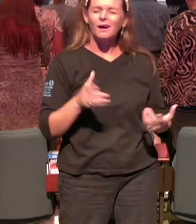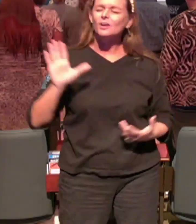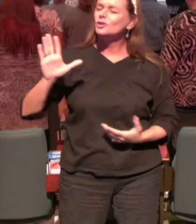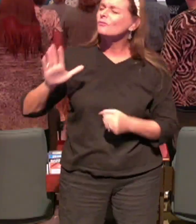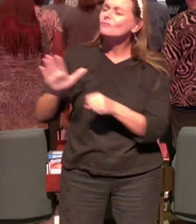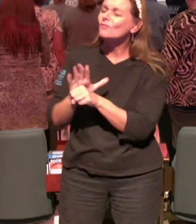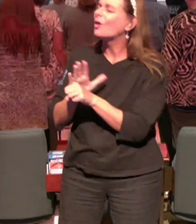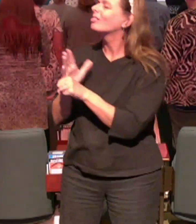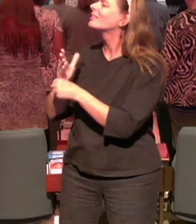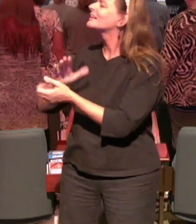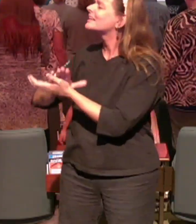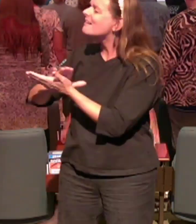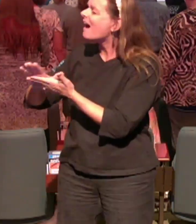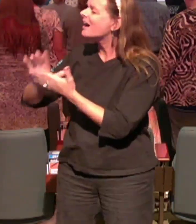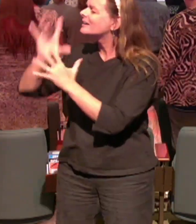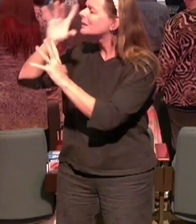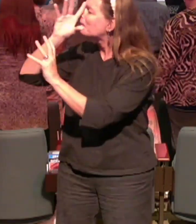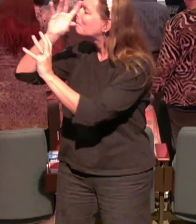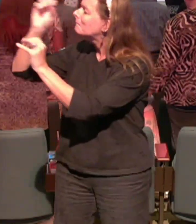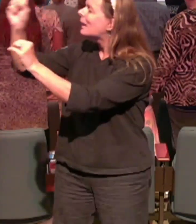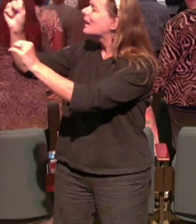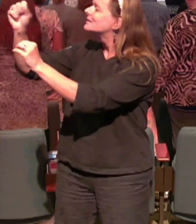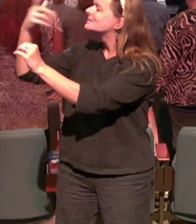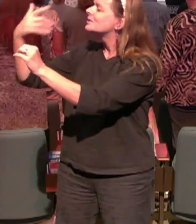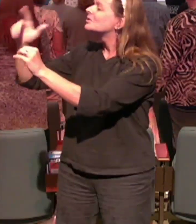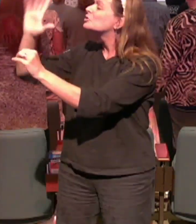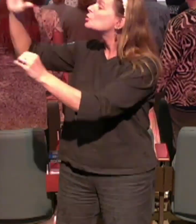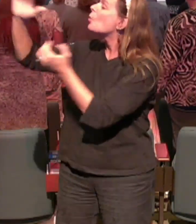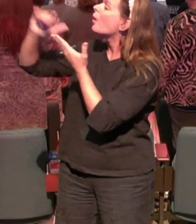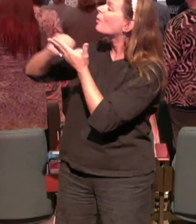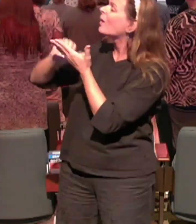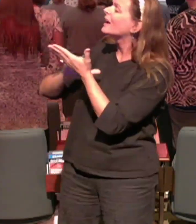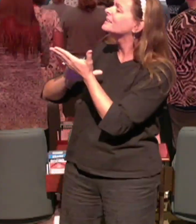us to always be amazed by grace.